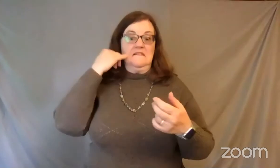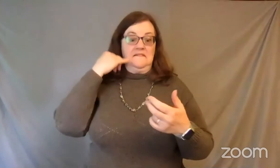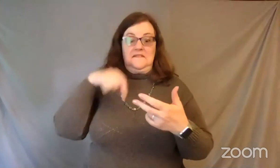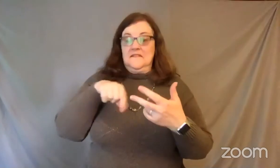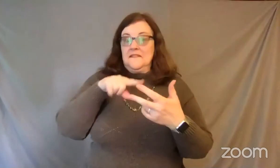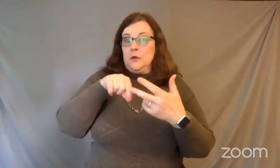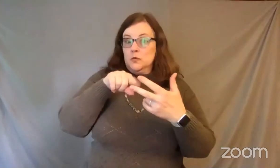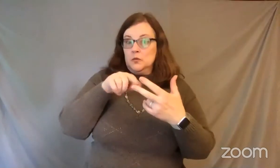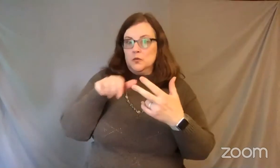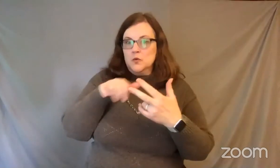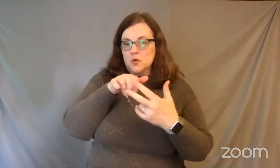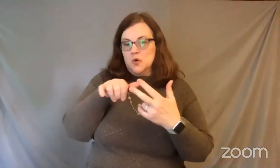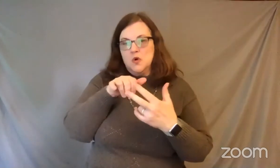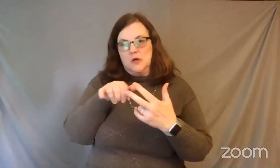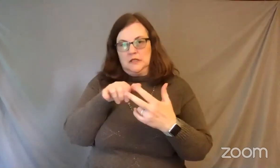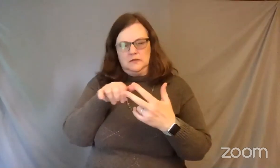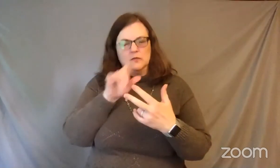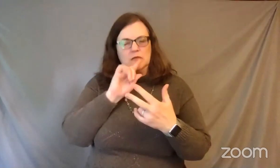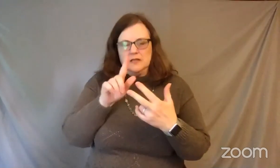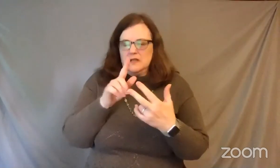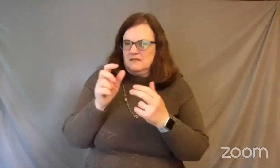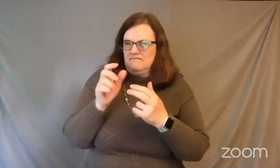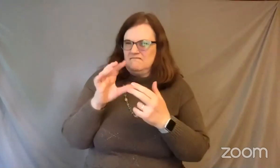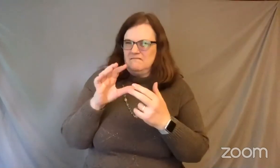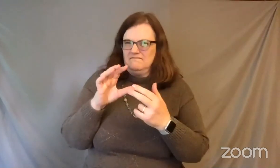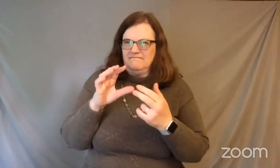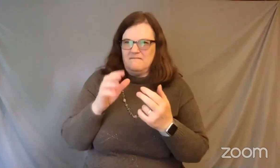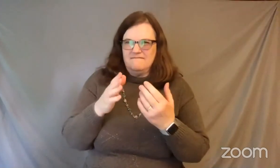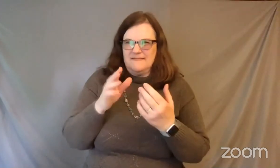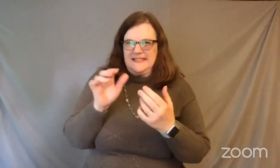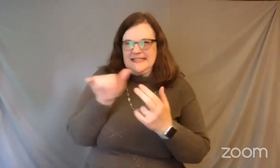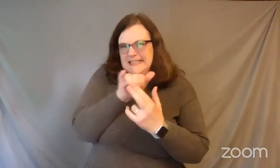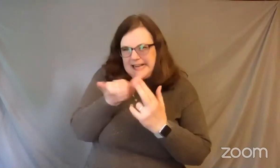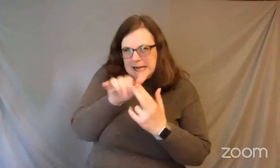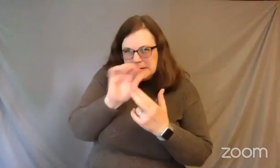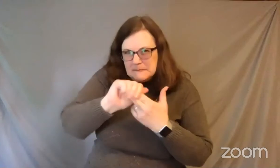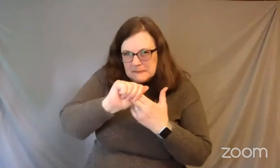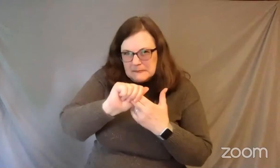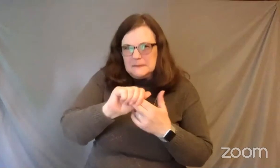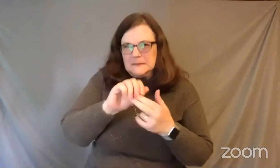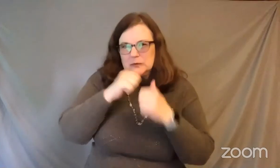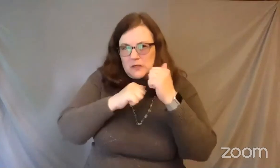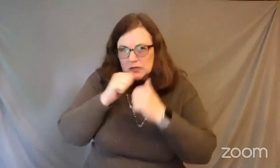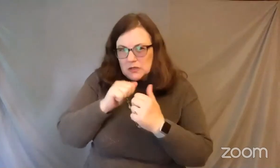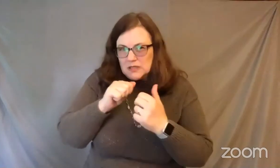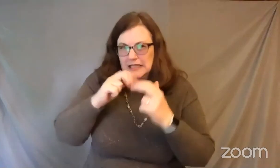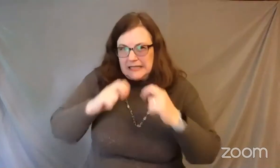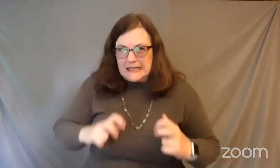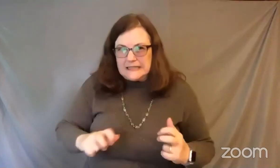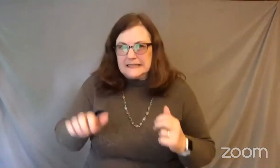like can read can, for example. And then the last is in the final position.